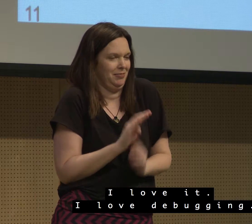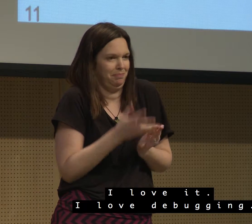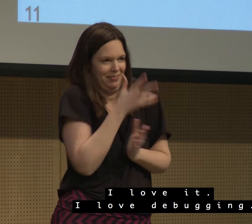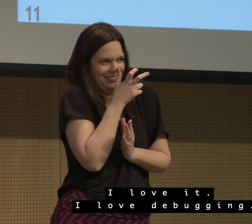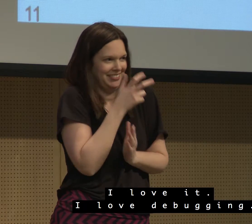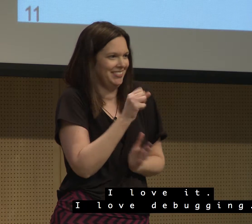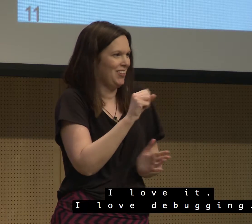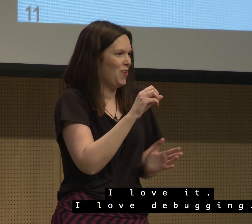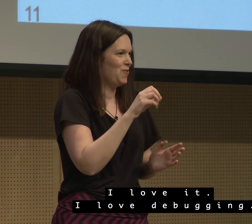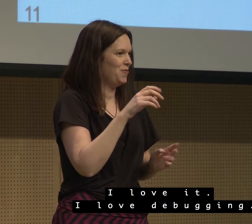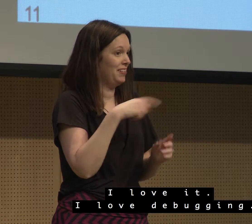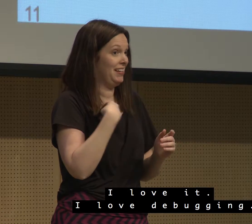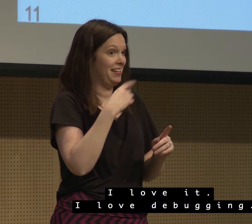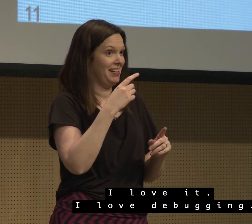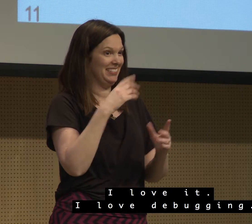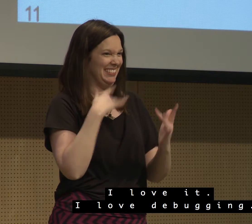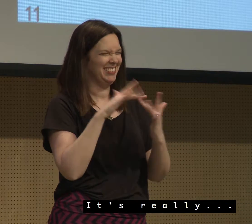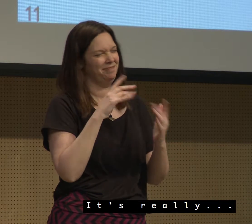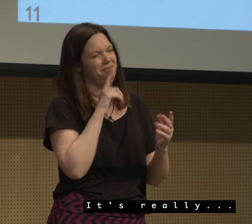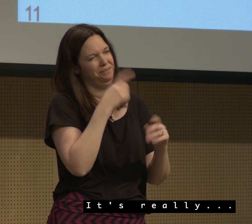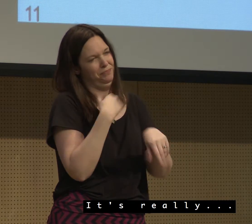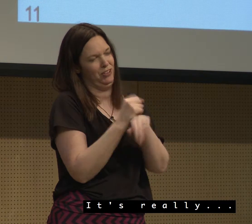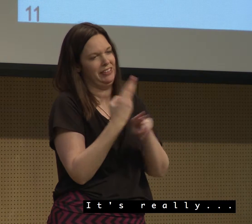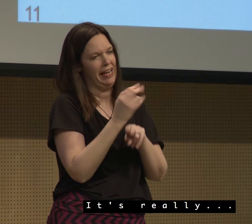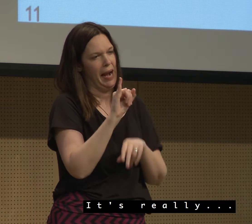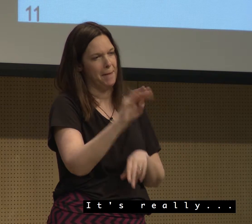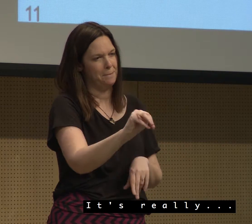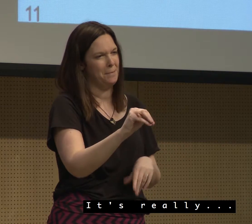it. I love debugging. It's really,